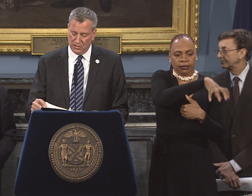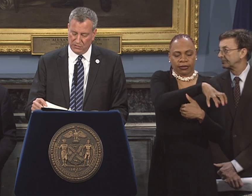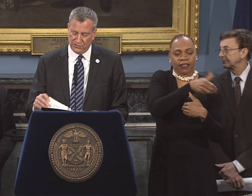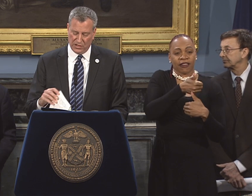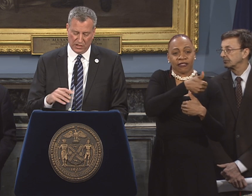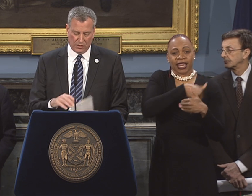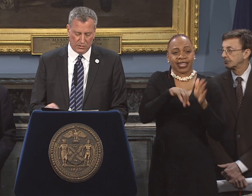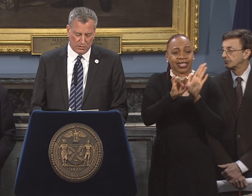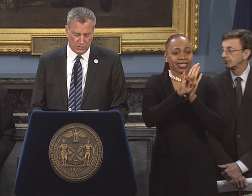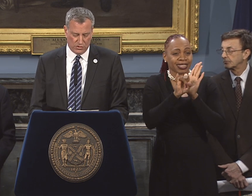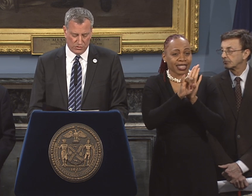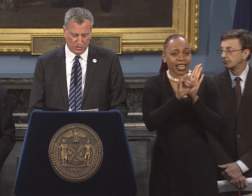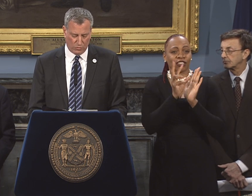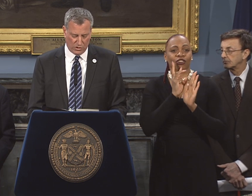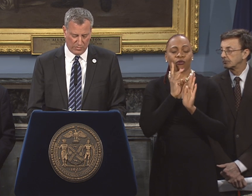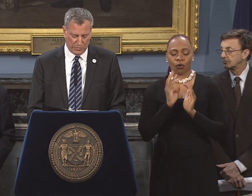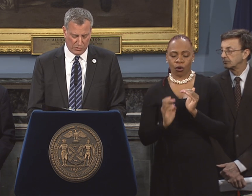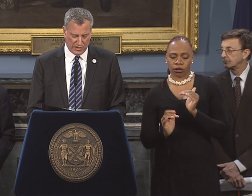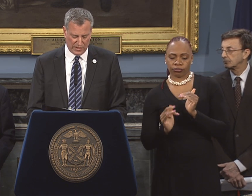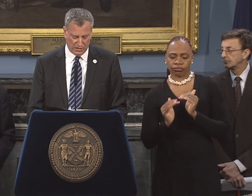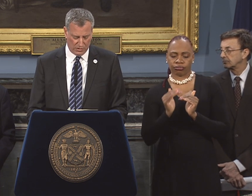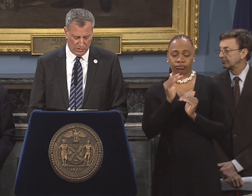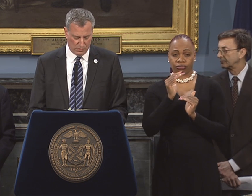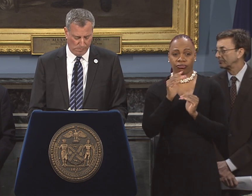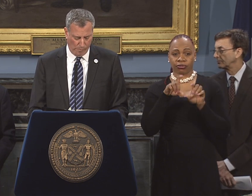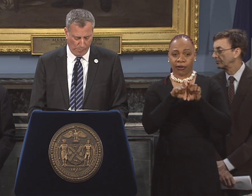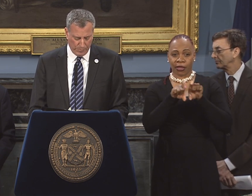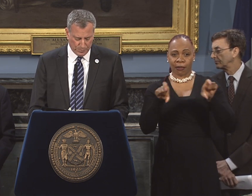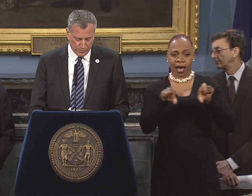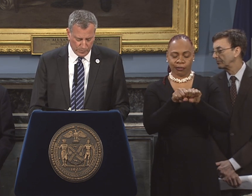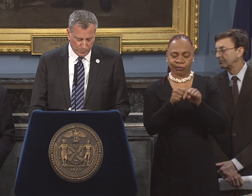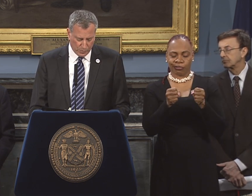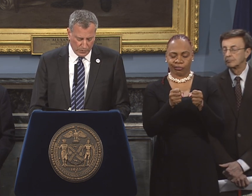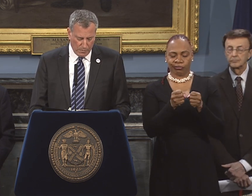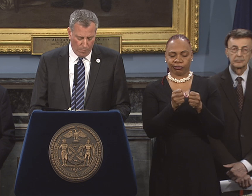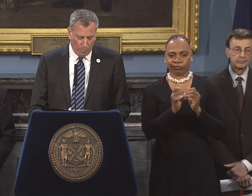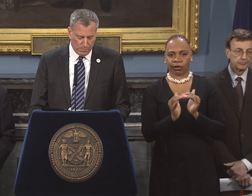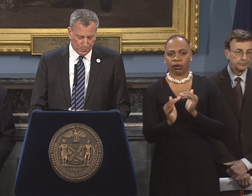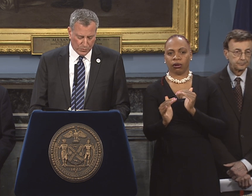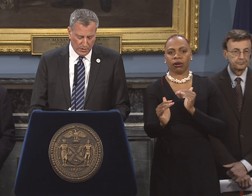of flooding due to the water main break that occurred.